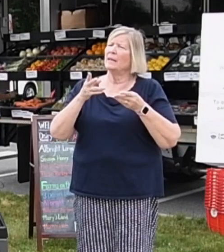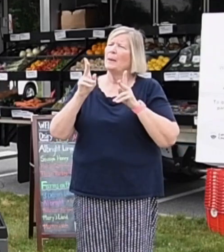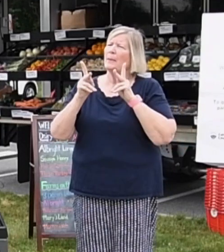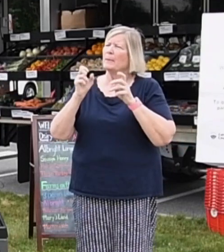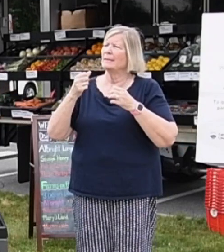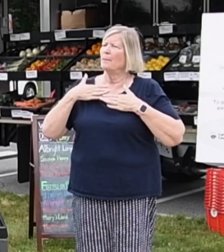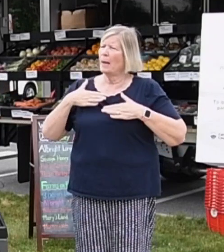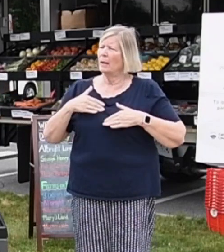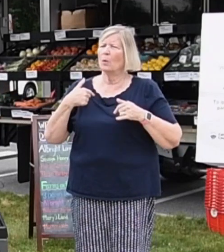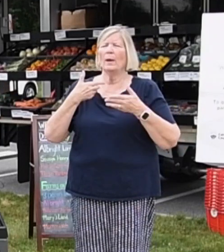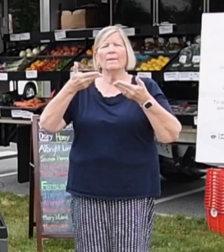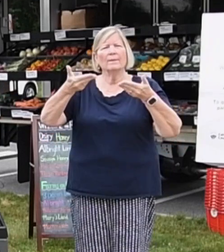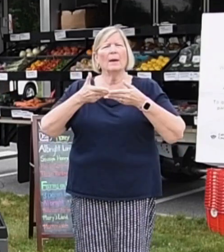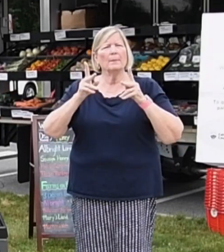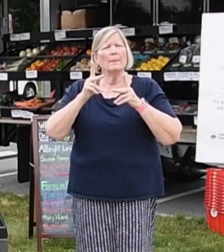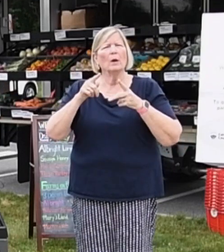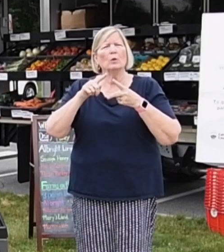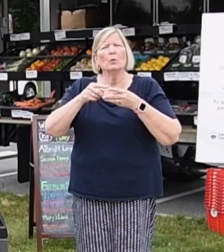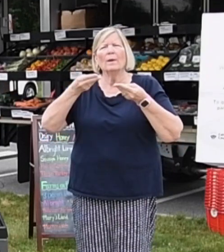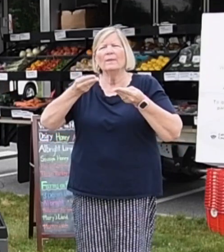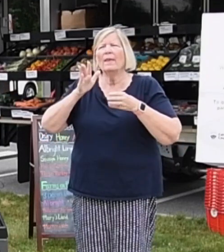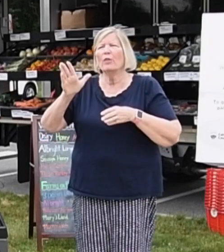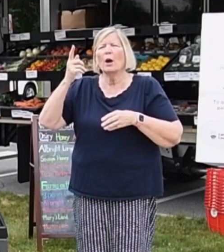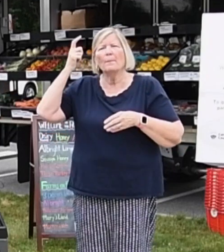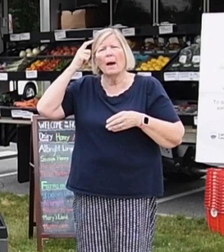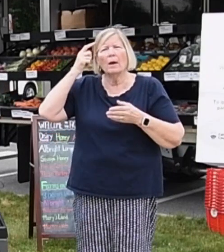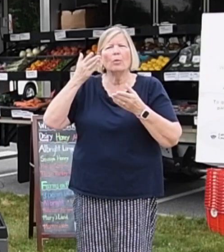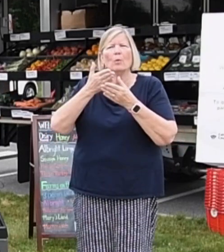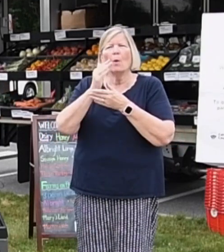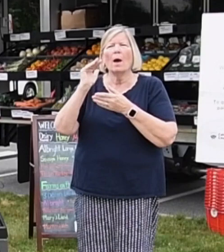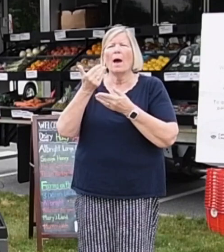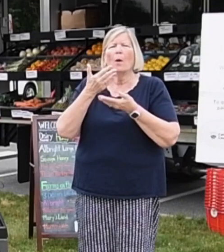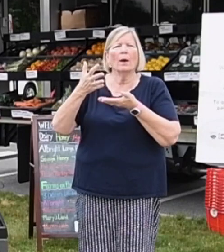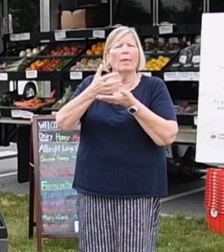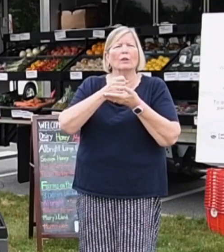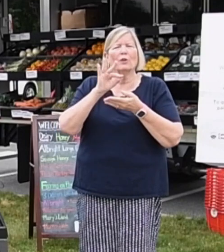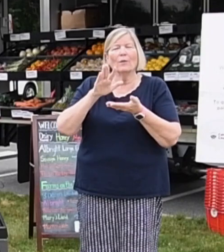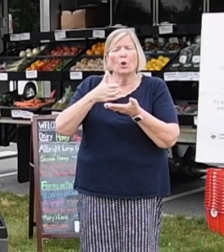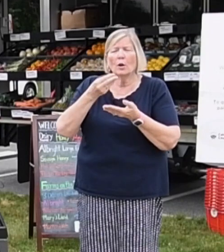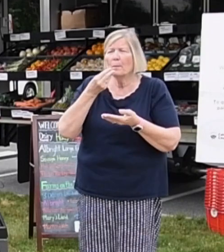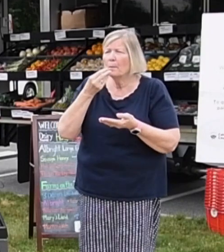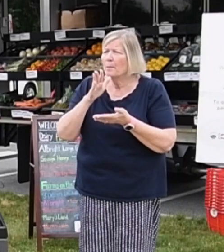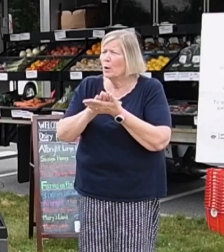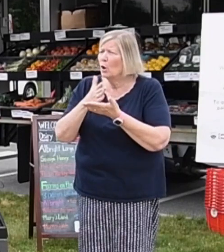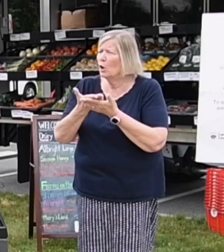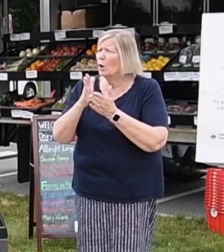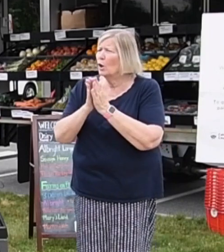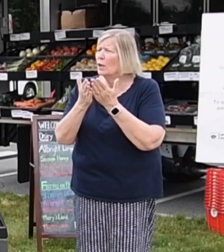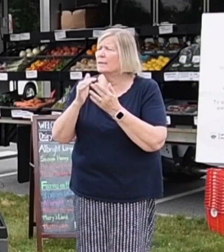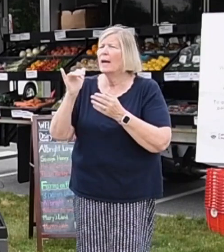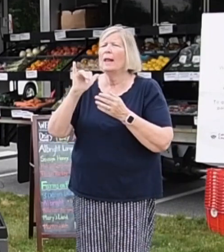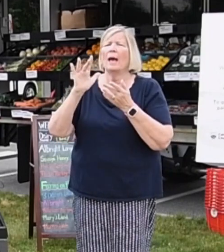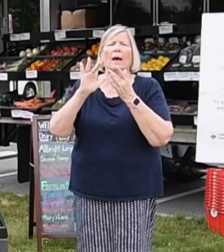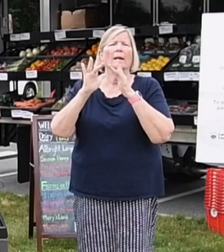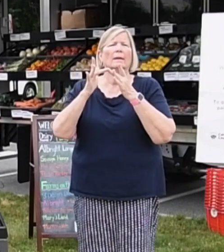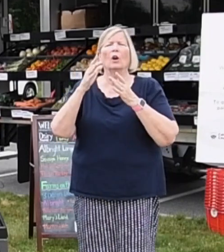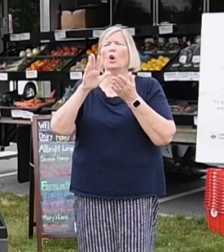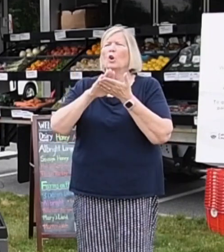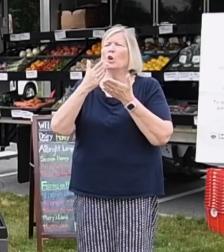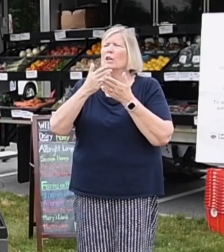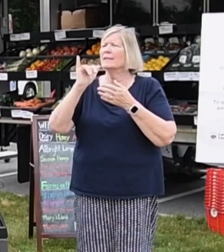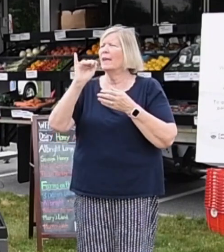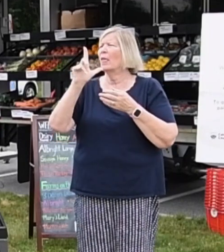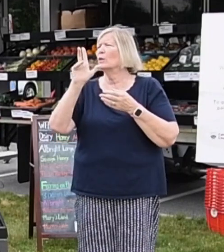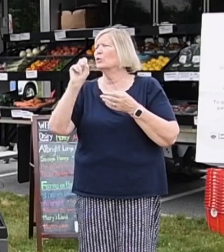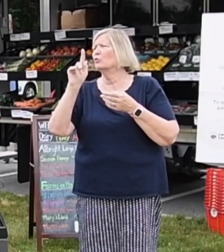to engage with us in feeding their minds through our collection of cookbooks, online magazines like Cooks Illustrated and Taste